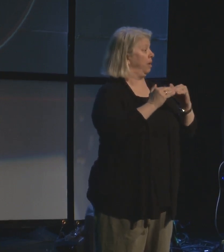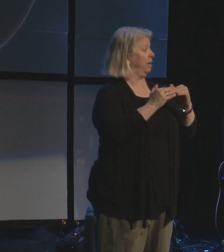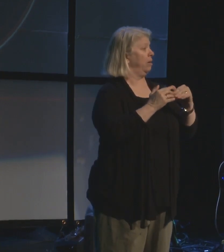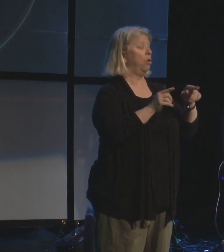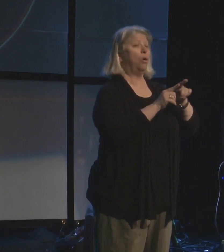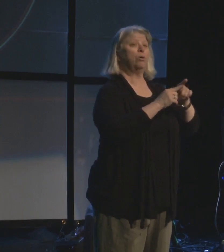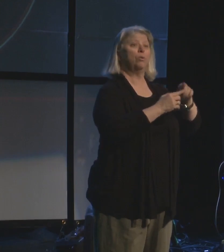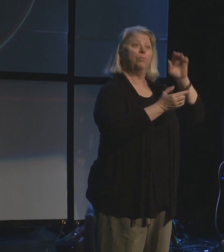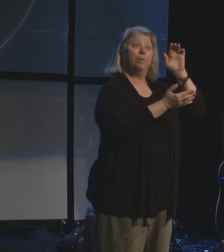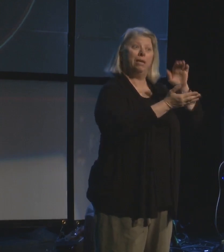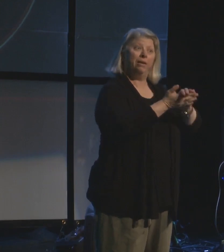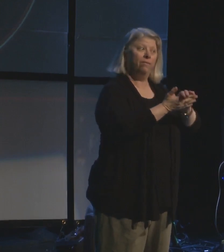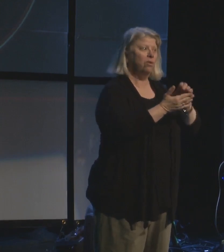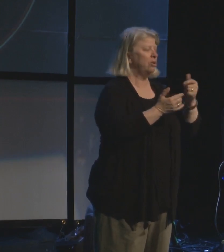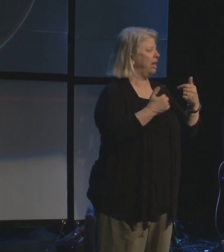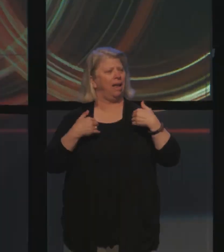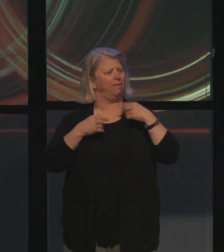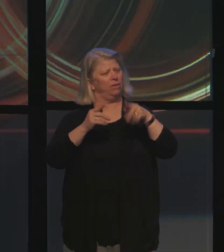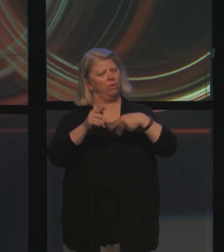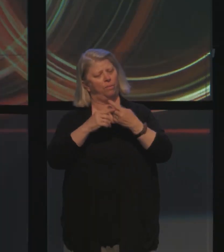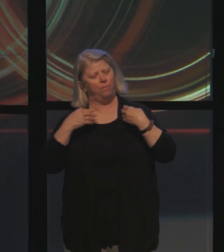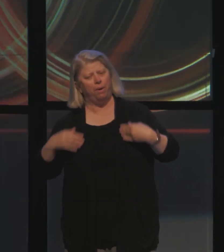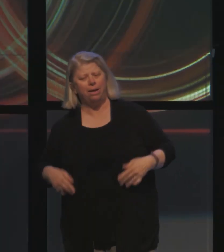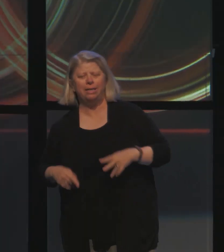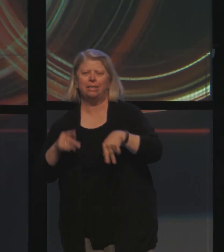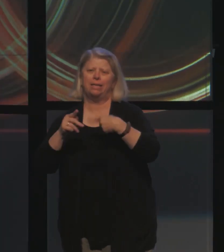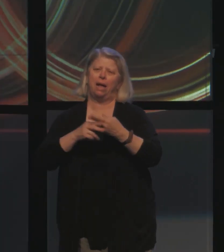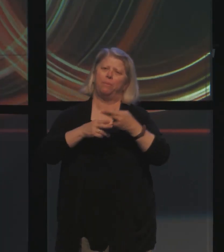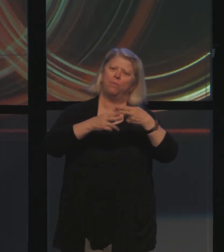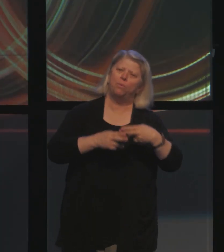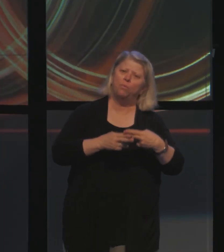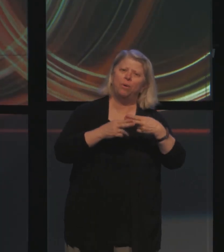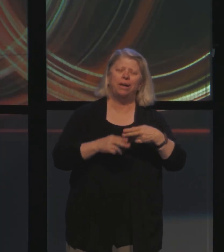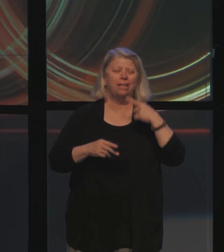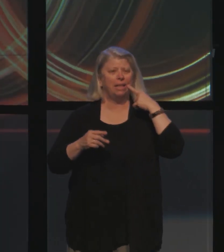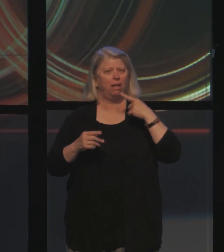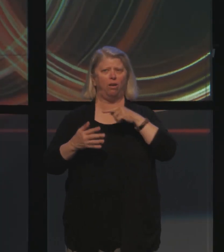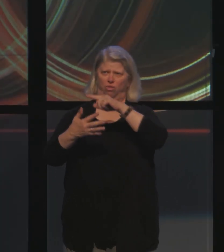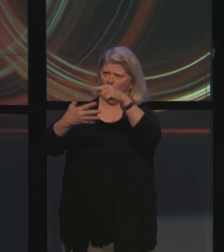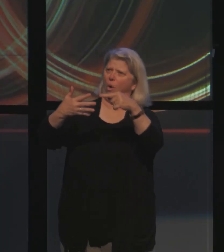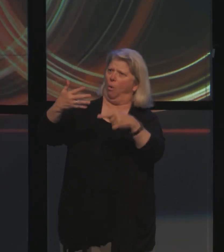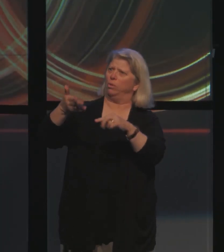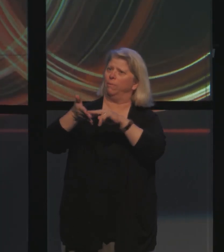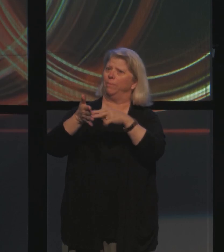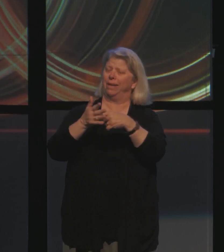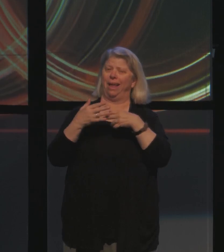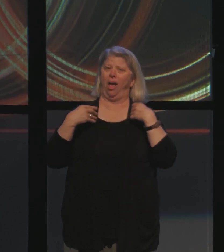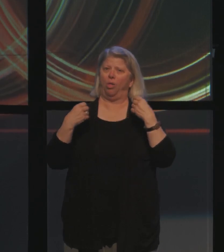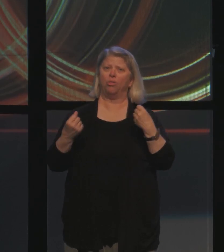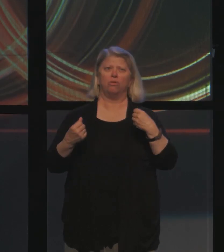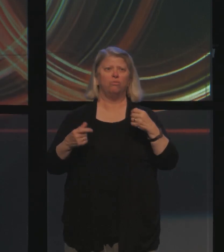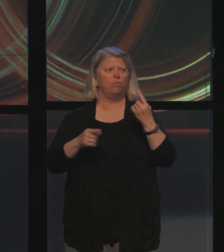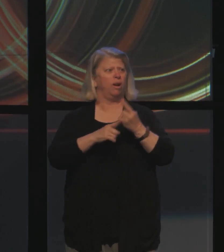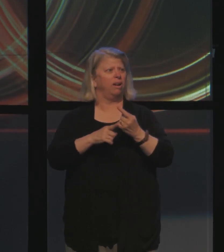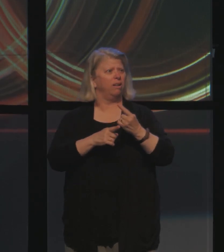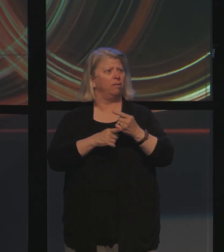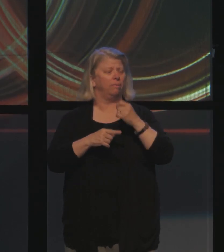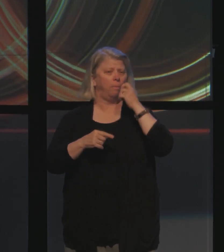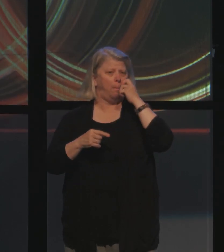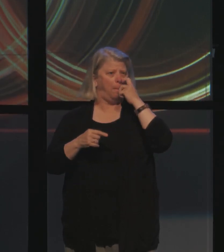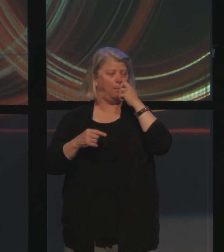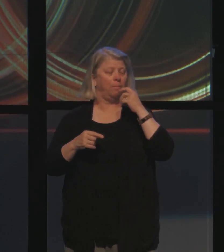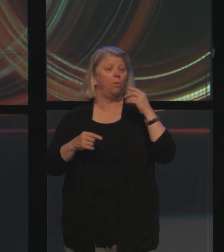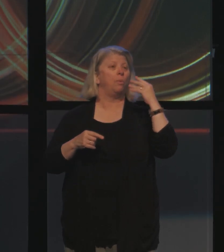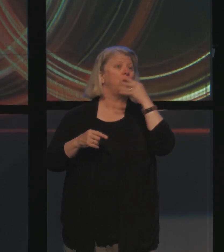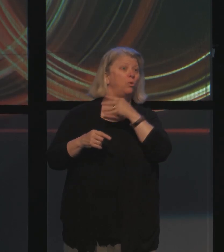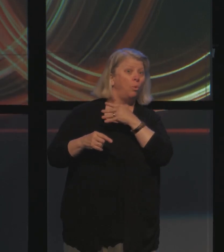then we start believing that we should have a certain body type or be a certain weight. And then we think then, oh, these are indicators of health. And then we often